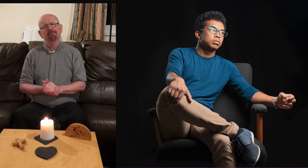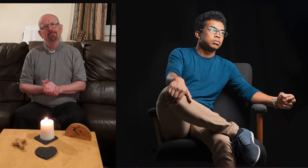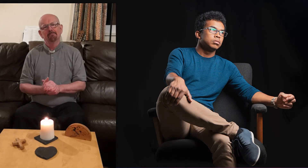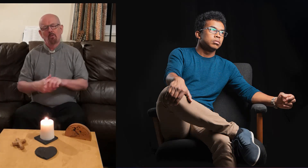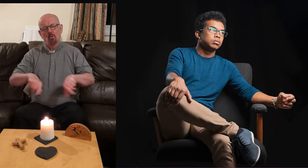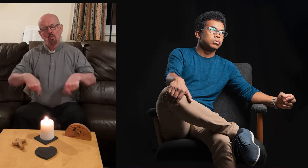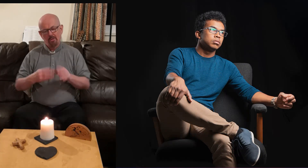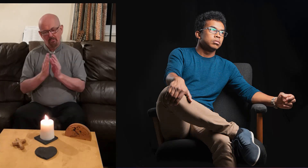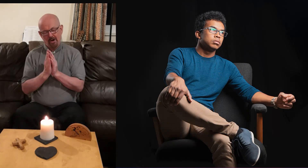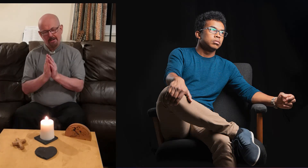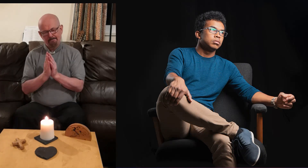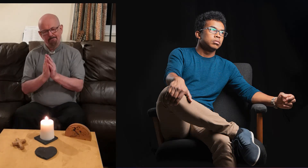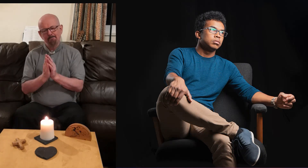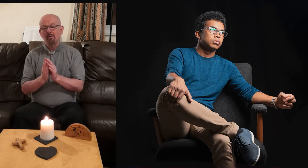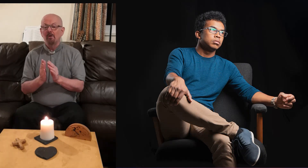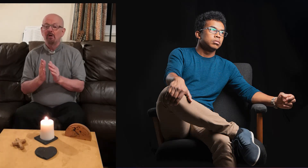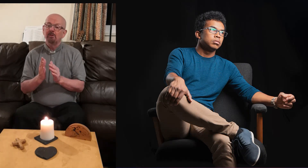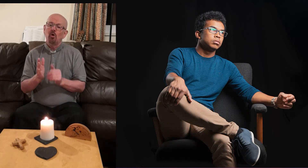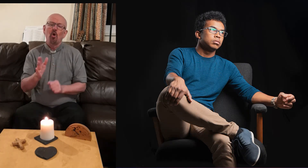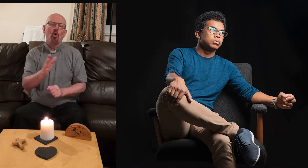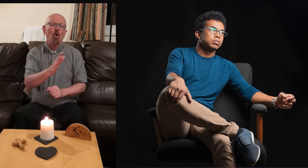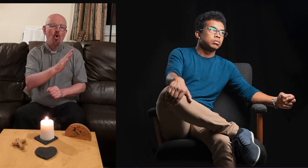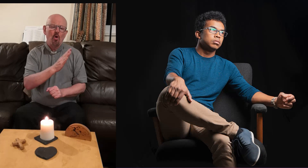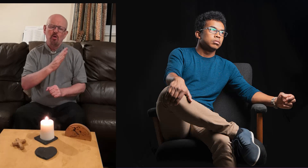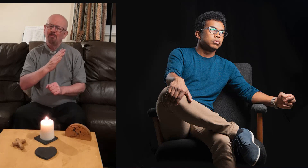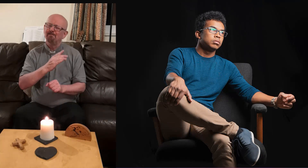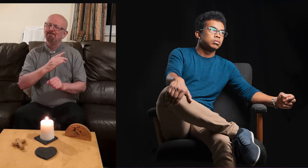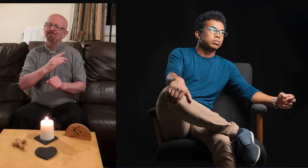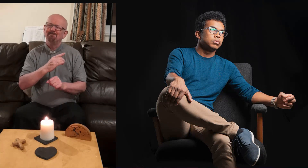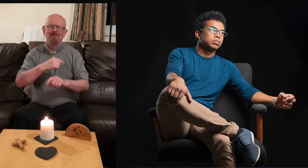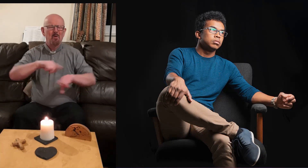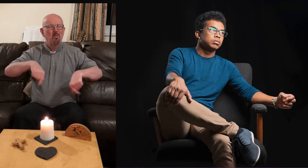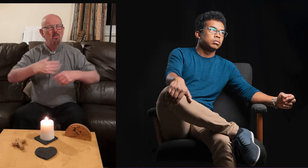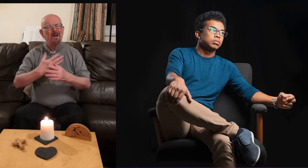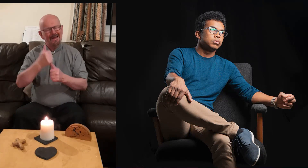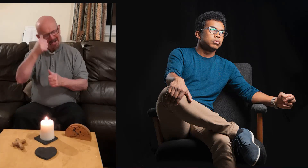We pray for those known and loved by us.